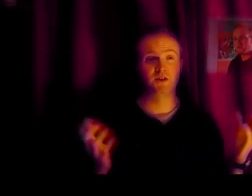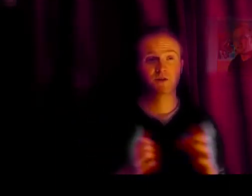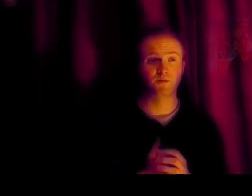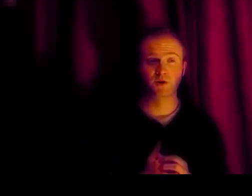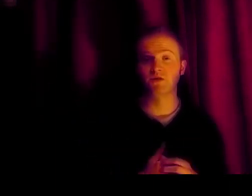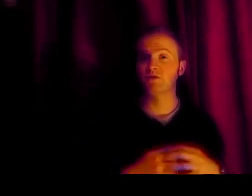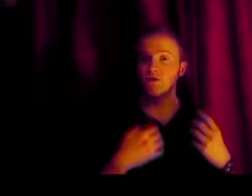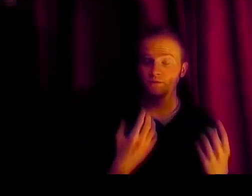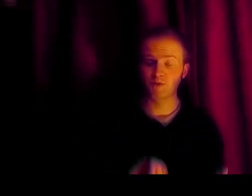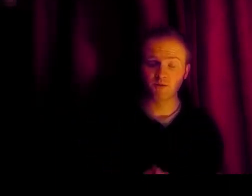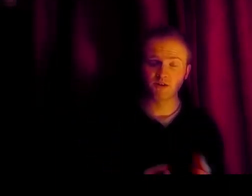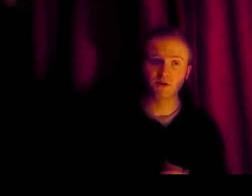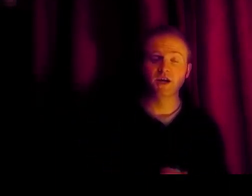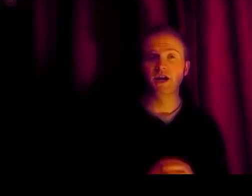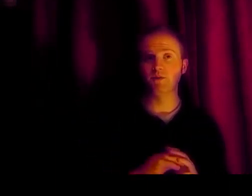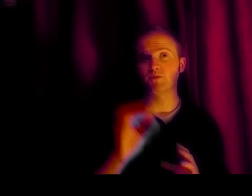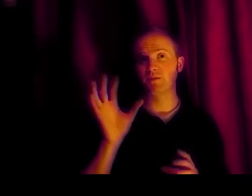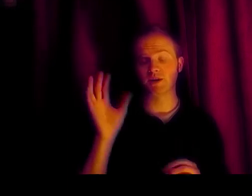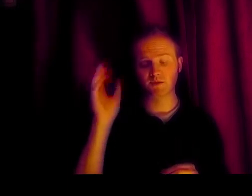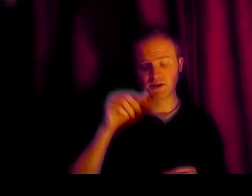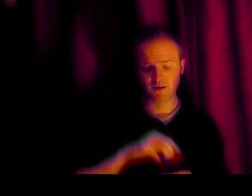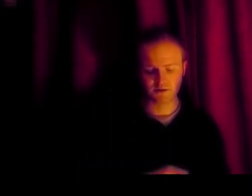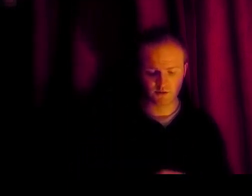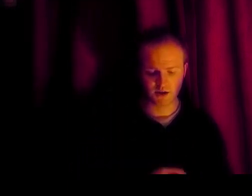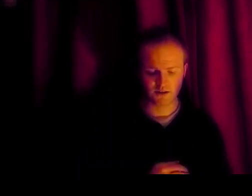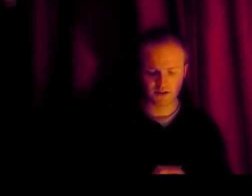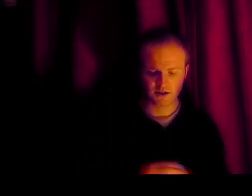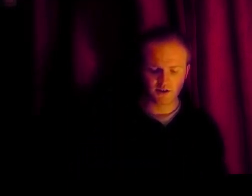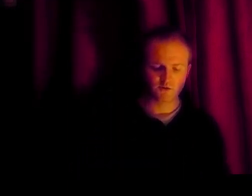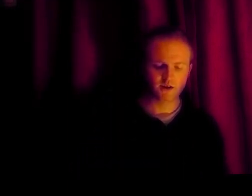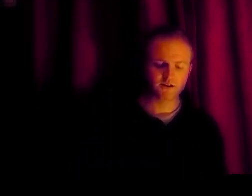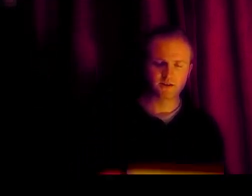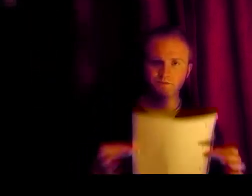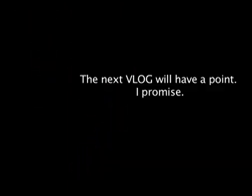Cut Pro, even though I've got Adobe Premiere as well. Anyway, I'm rambling, I'm going to get onto my list. Right,